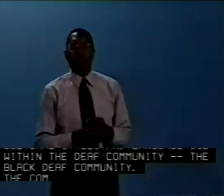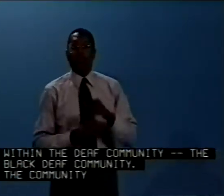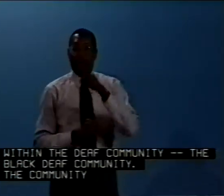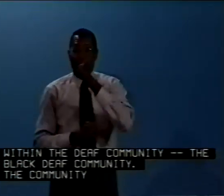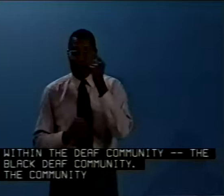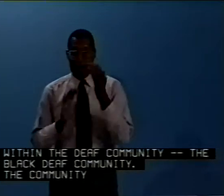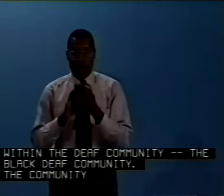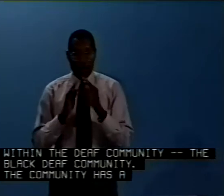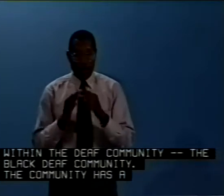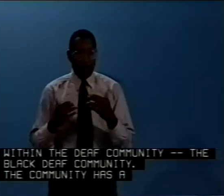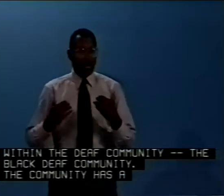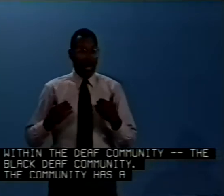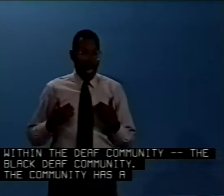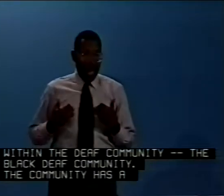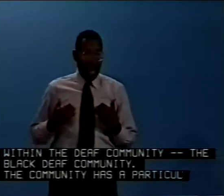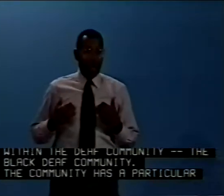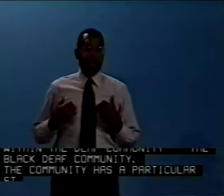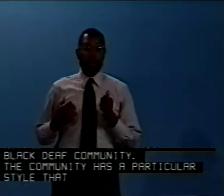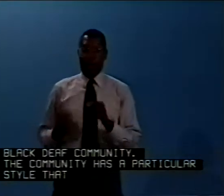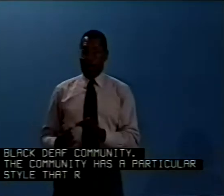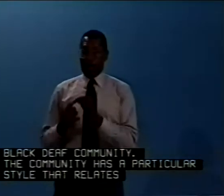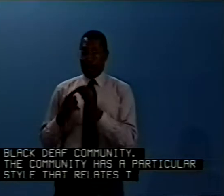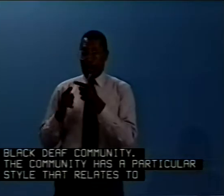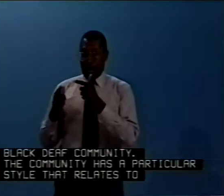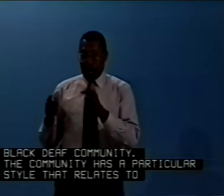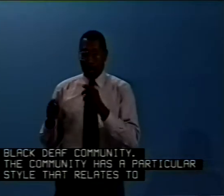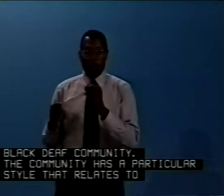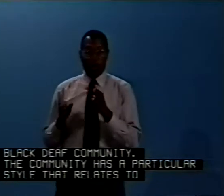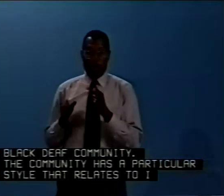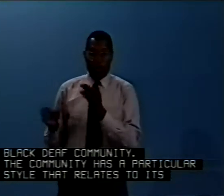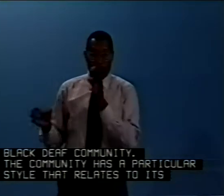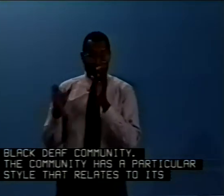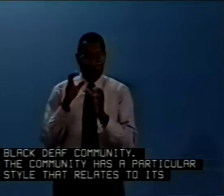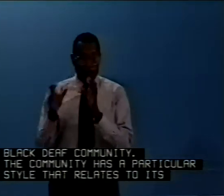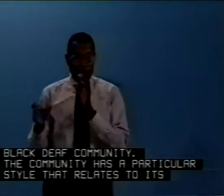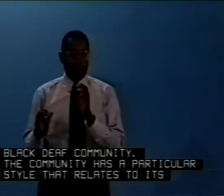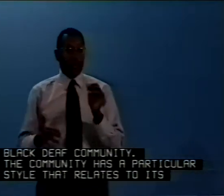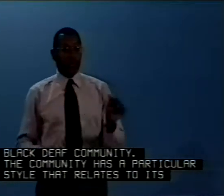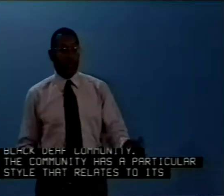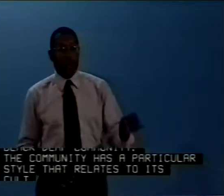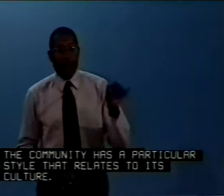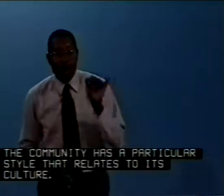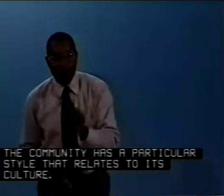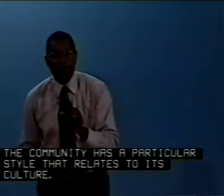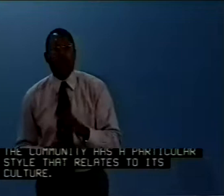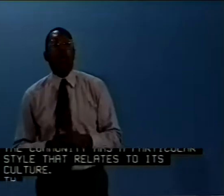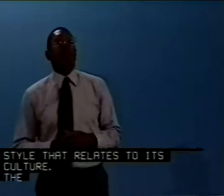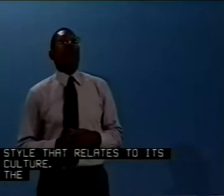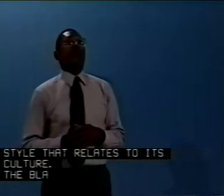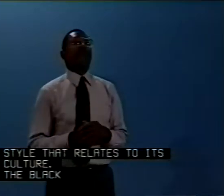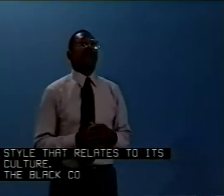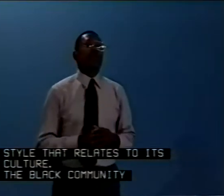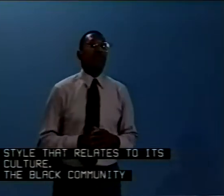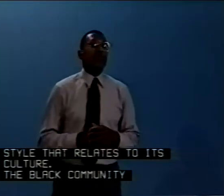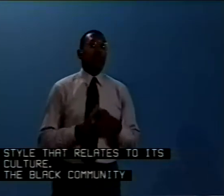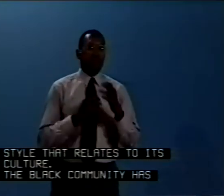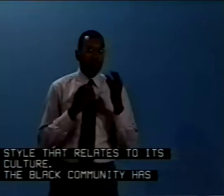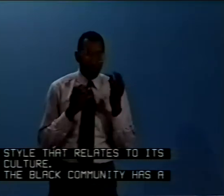that relates to its culture. The black community has a particular style and a way of communicating as well.